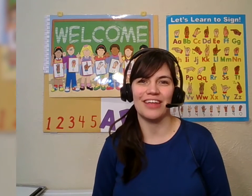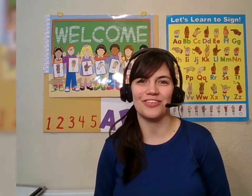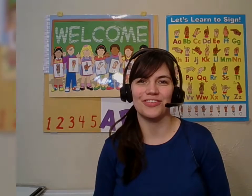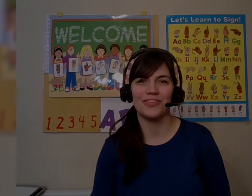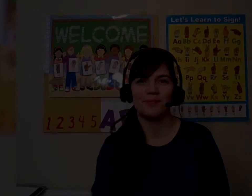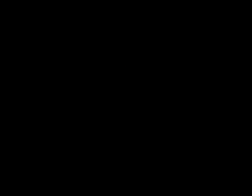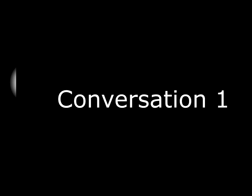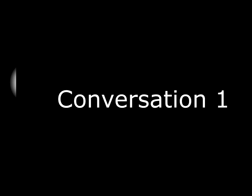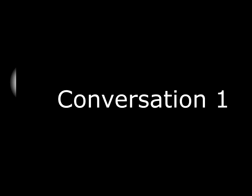answers.